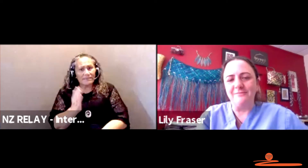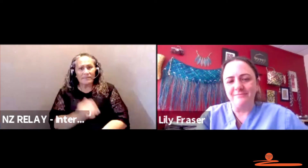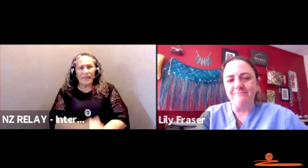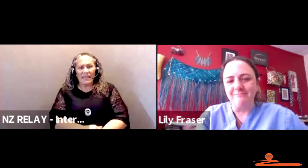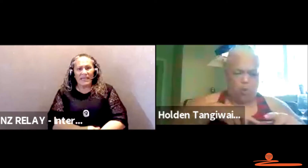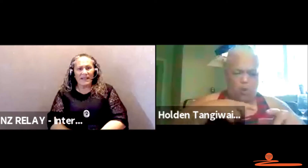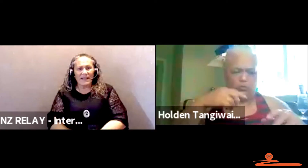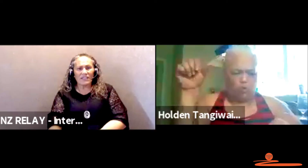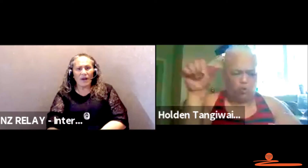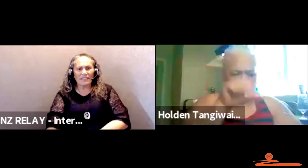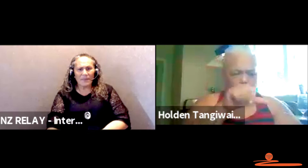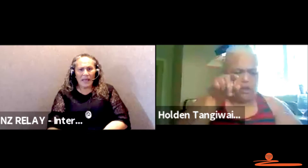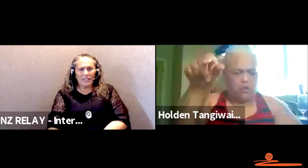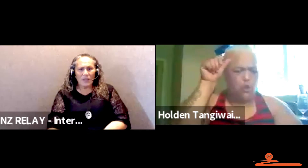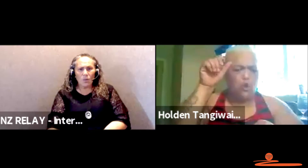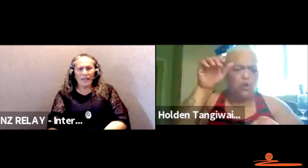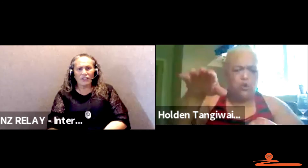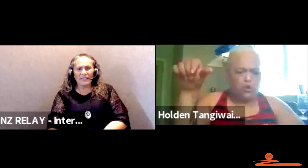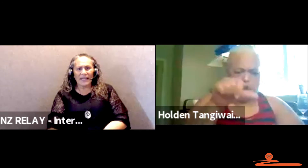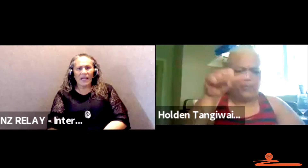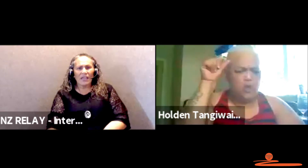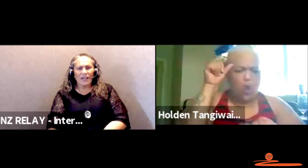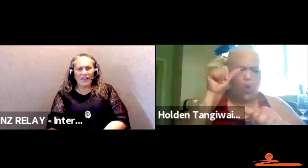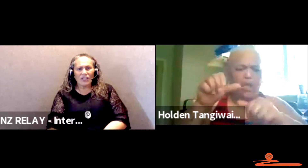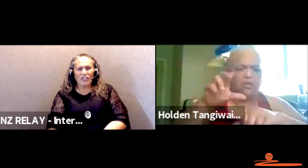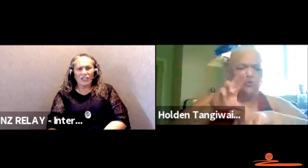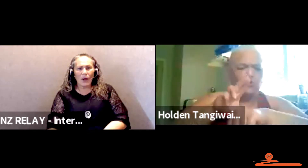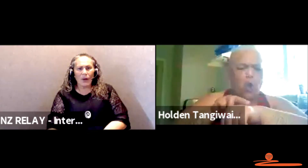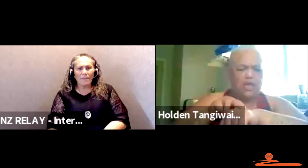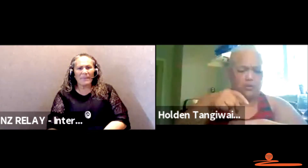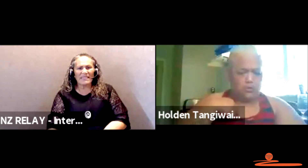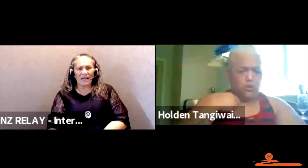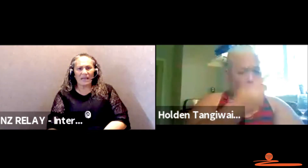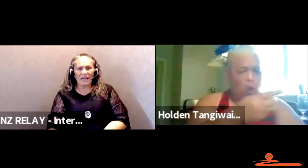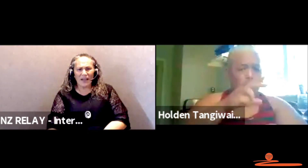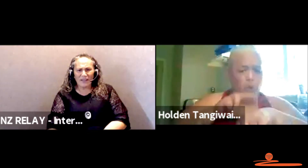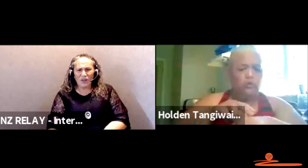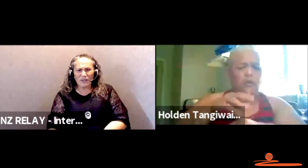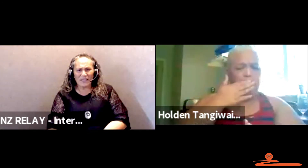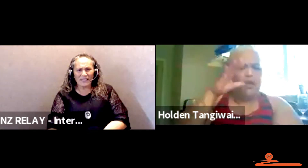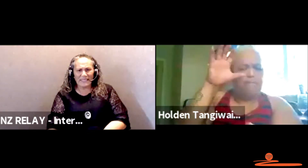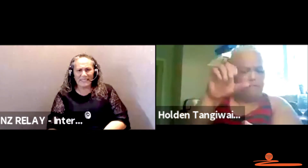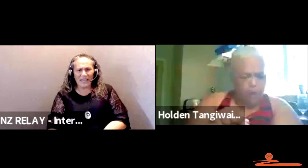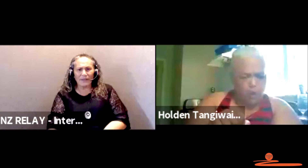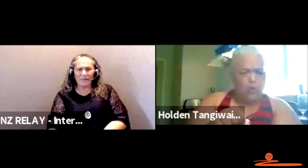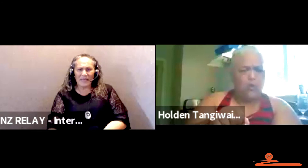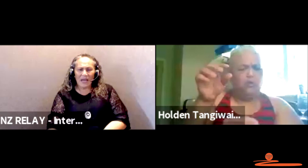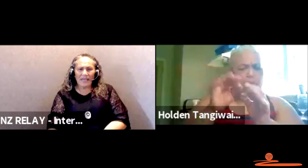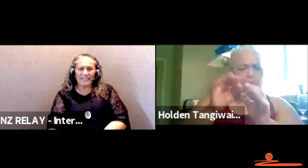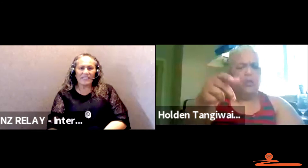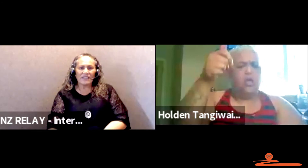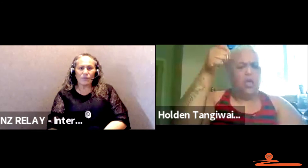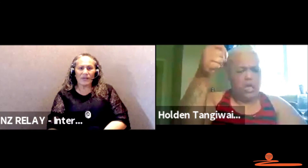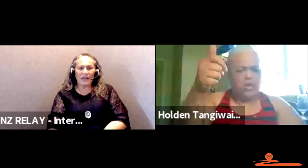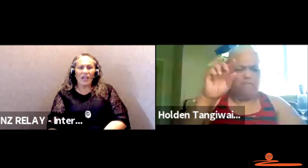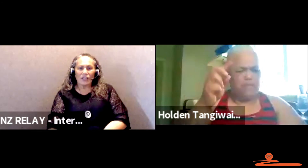to. Yeah, that's right. So, I'm not trying to make. Why should they? I'm just thinking, they should know better. Yeah. And the doctors, I did tell them. I